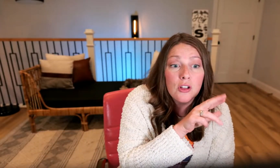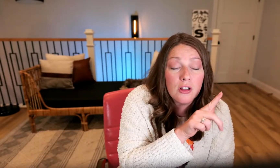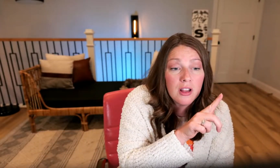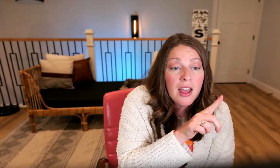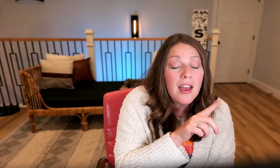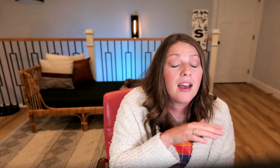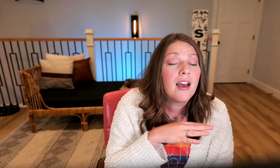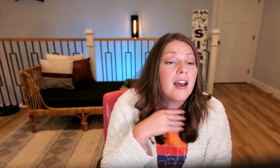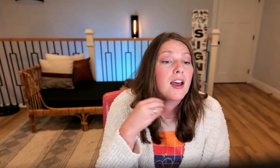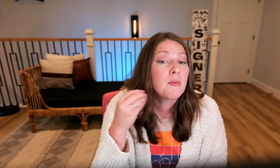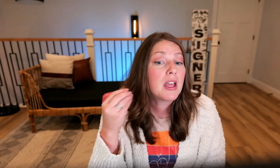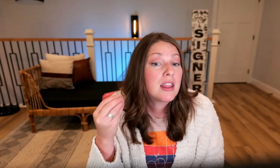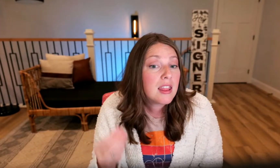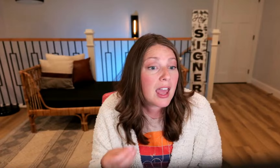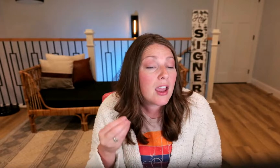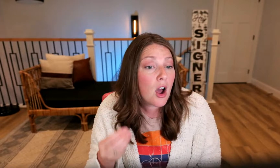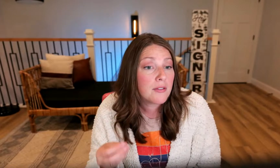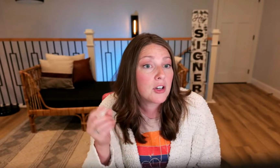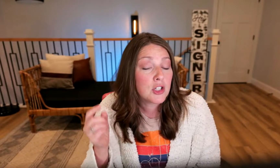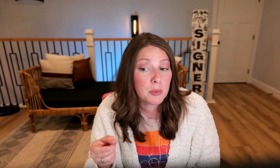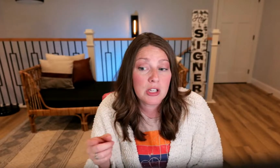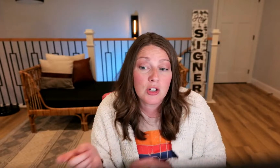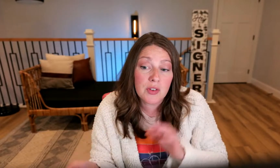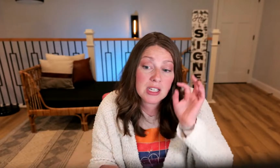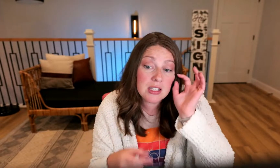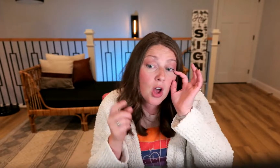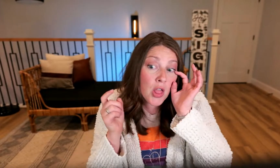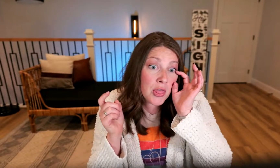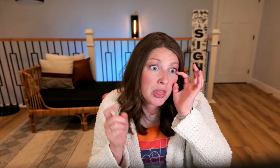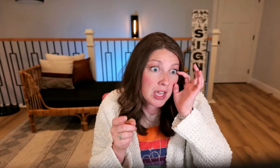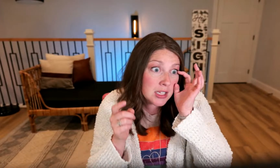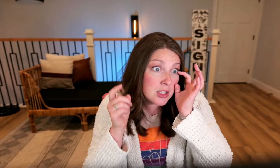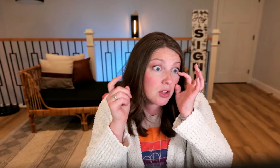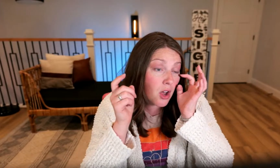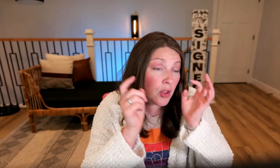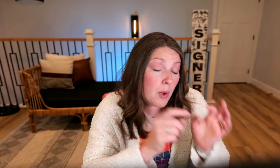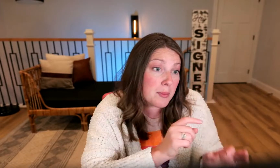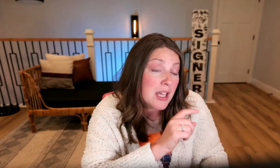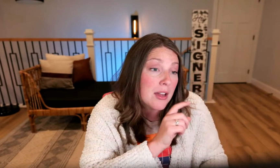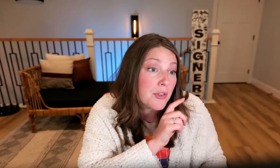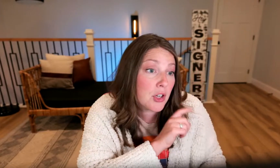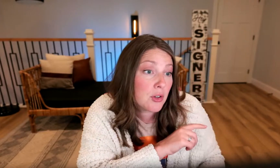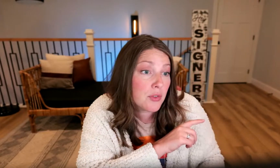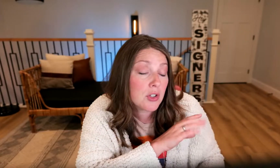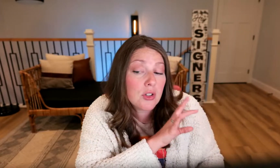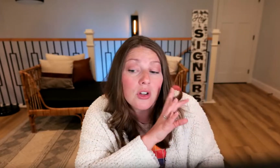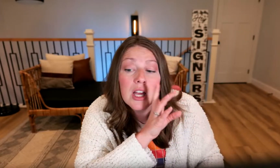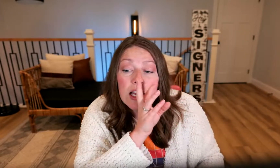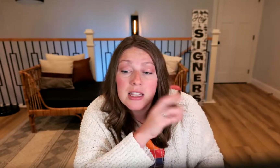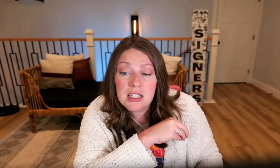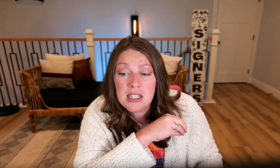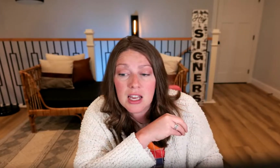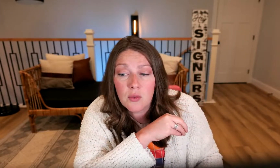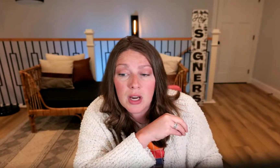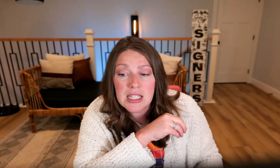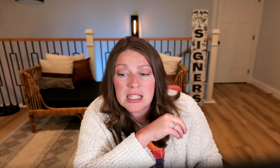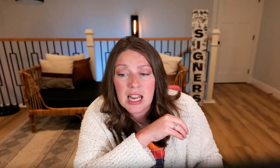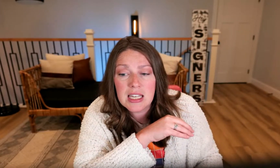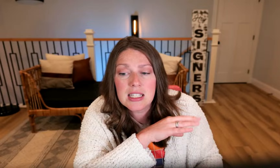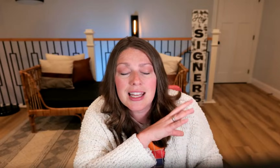Universal, they offer interpreting services. On the website for Universal, this is kind of what it states, and